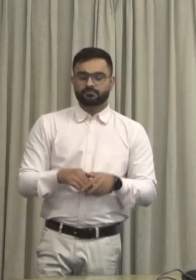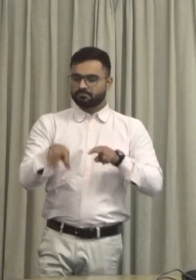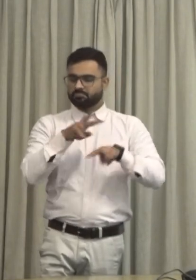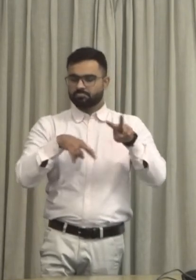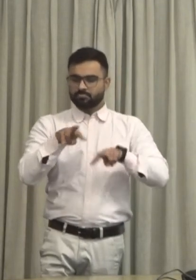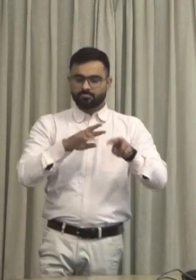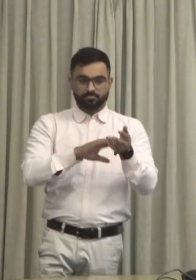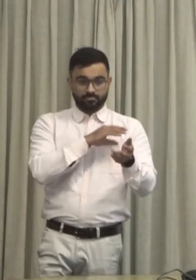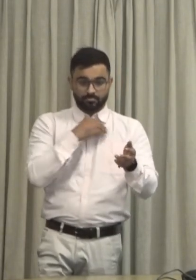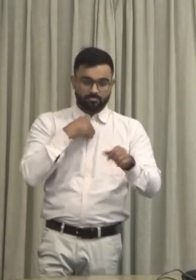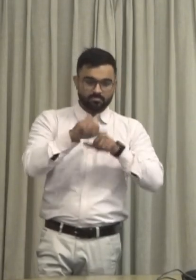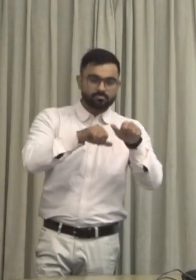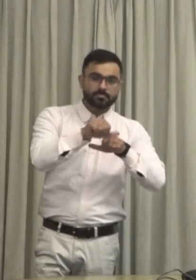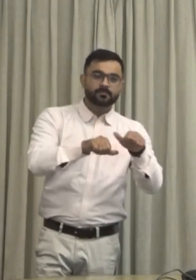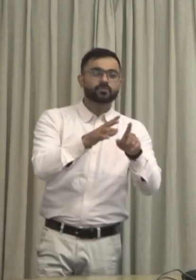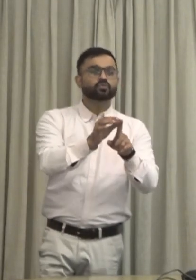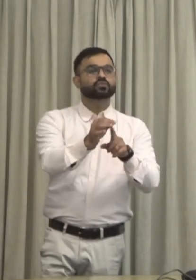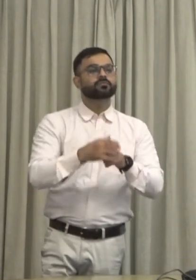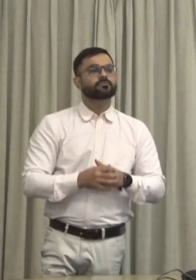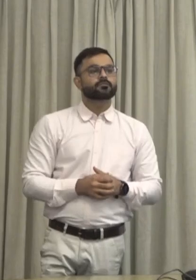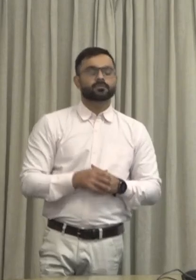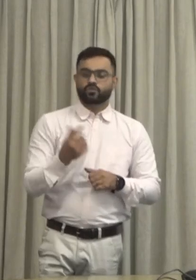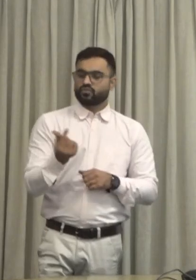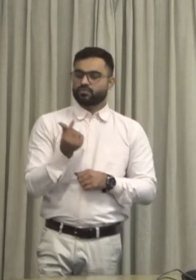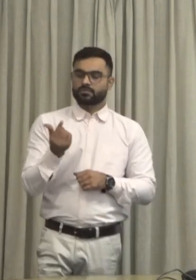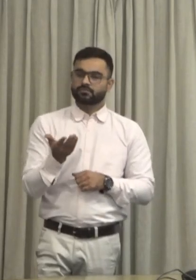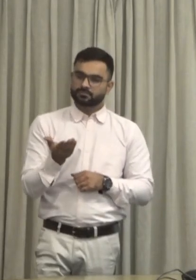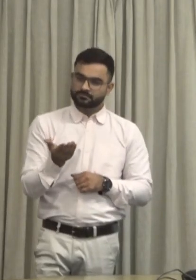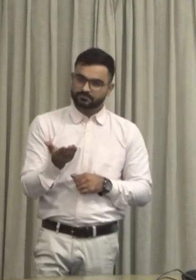observing the proper medical procedure in doing so, using